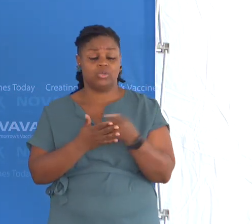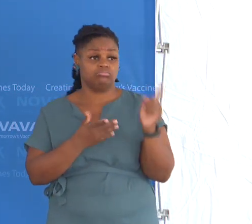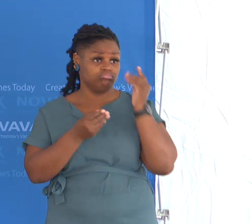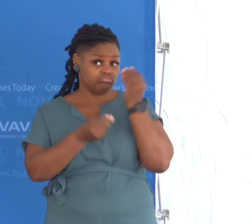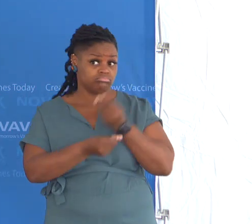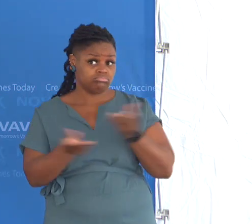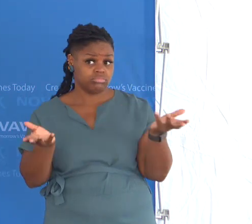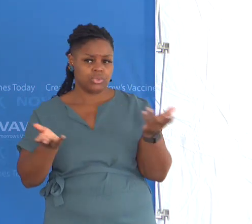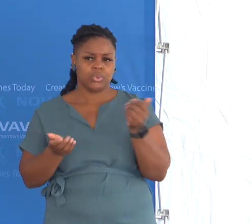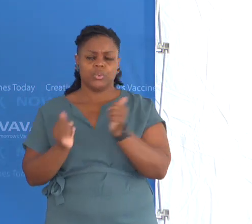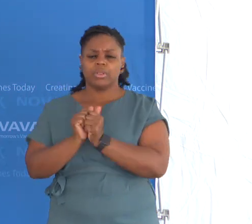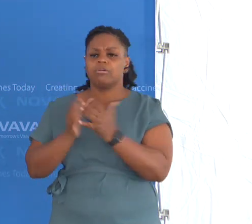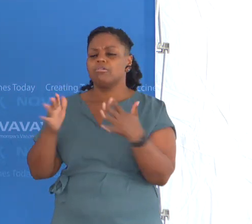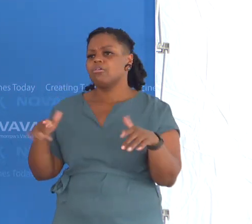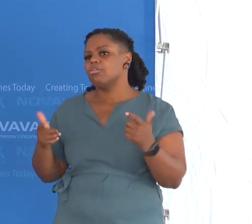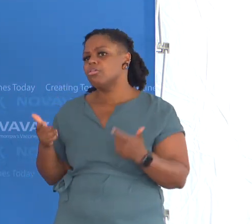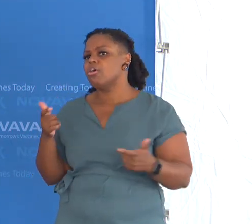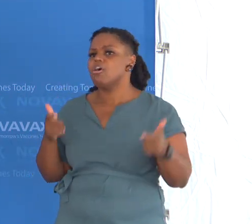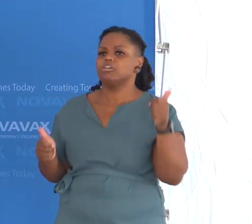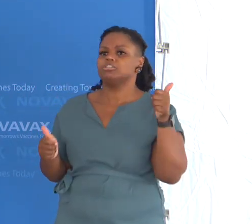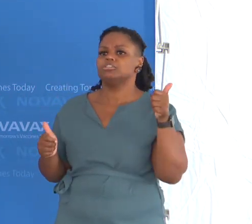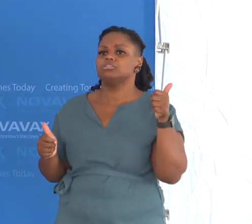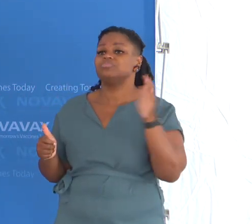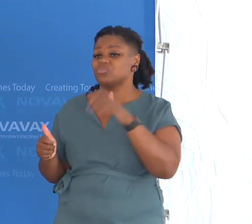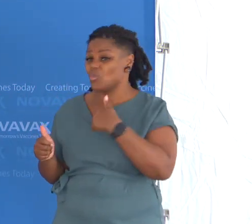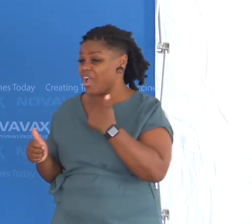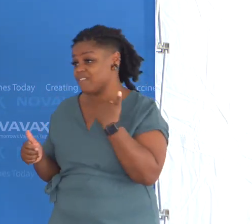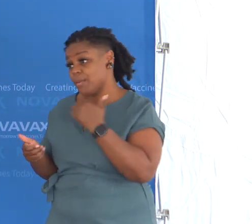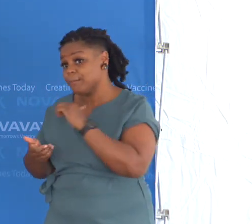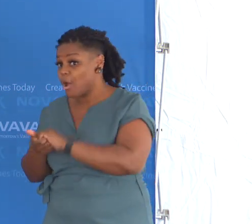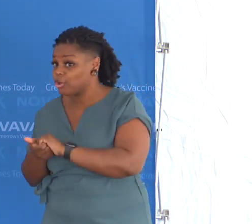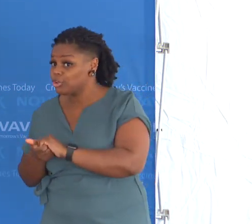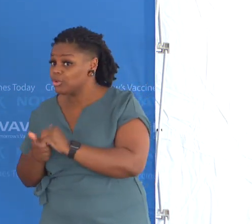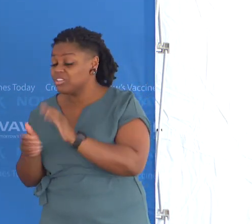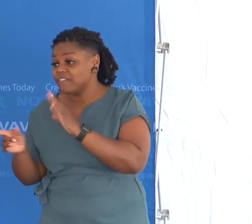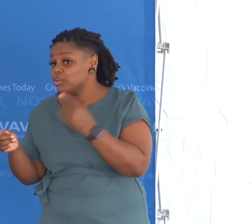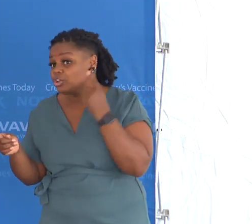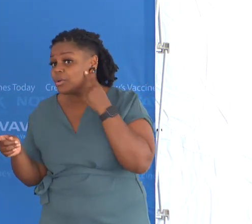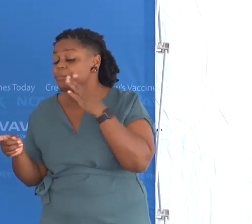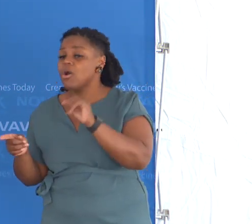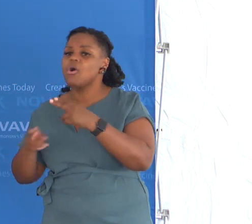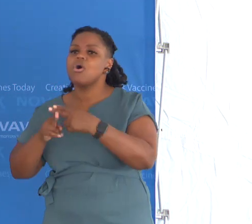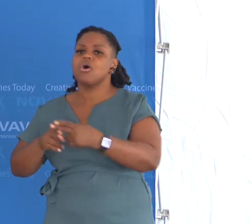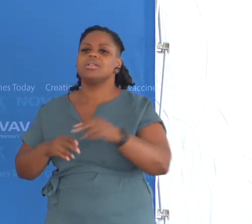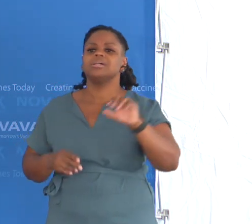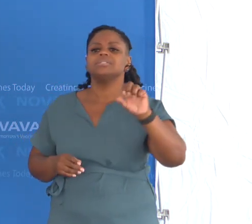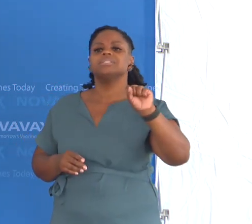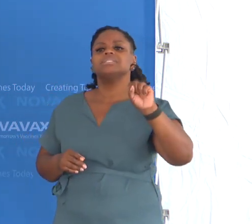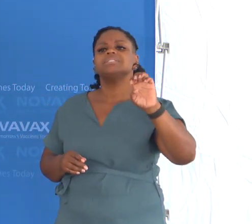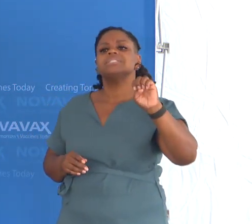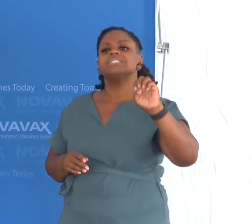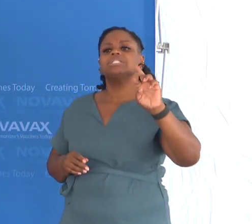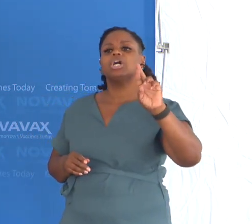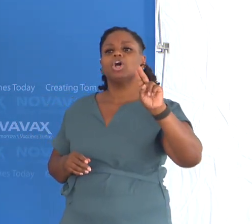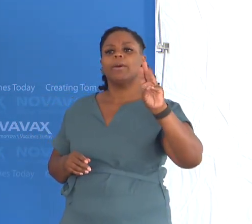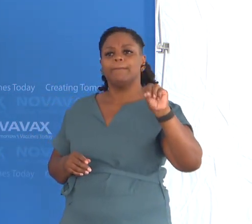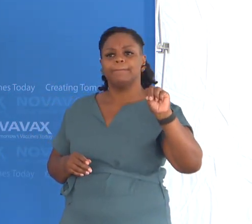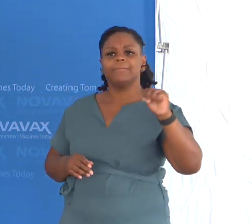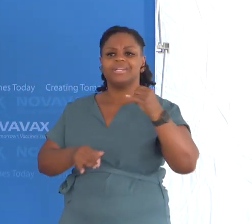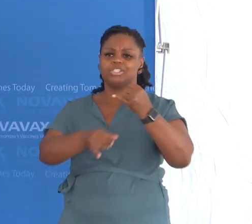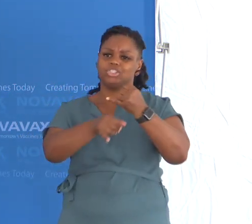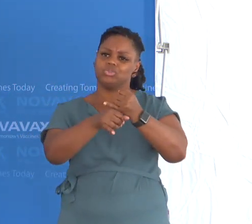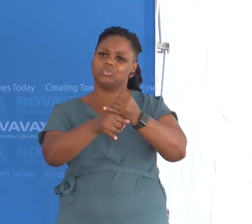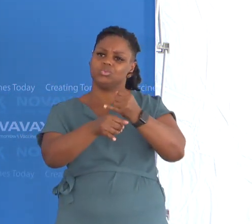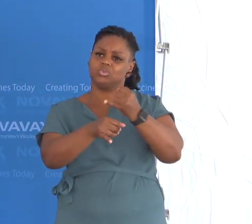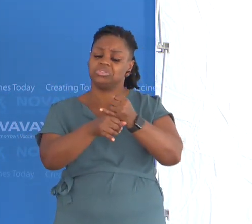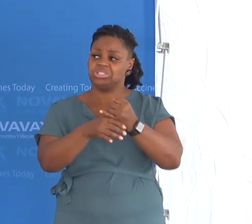with the largest, we do have a pharmaceutical partner you've never heard of. It's called Serum Institute. They're headquartered in India. They make